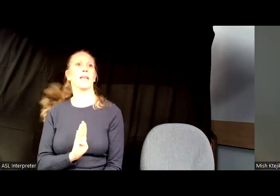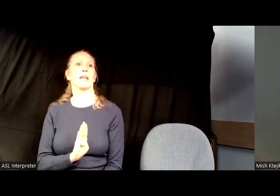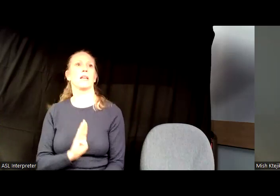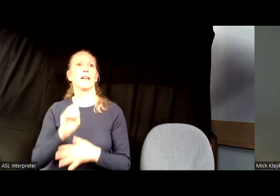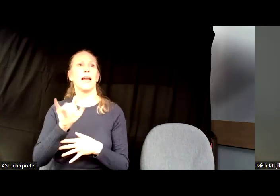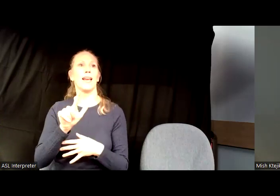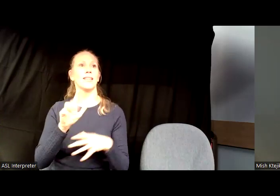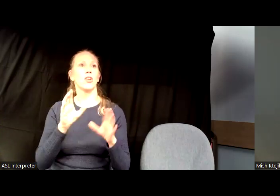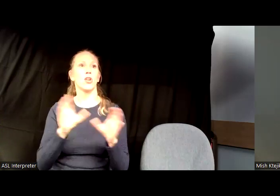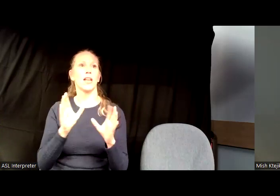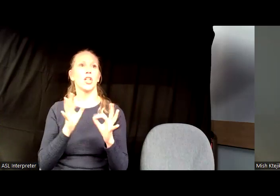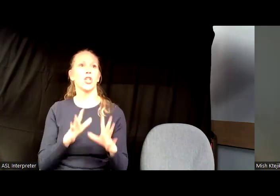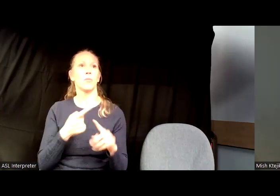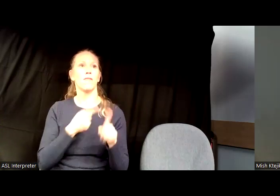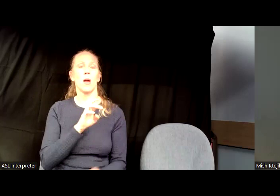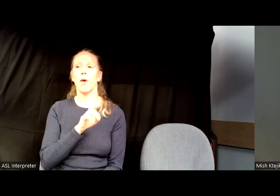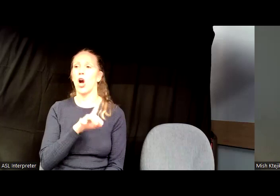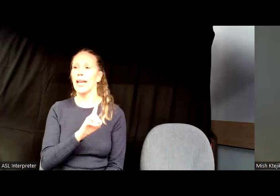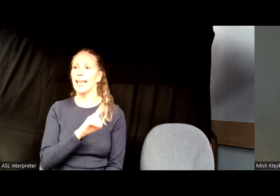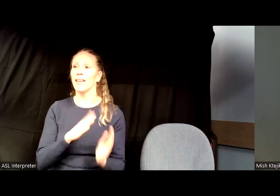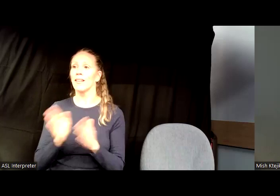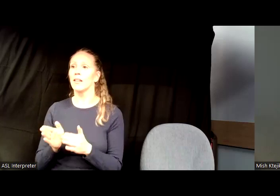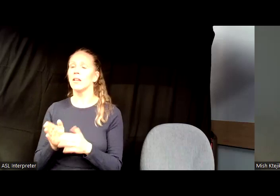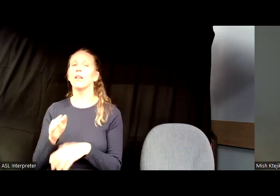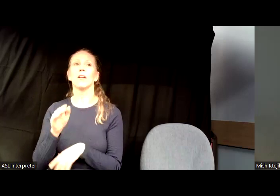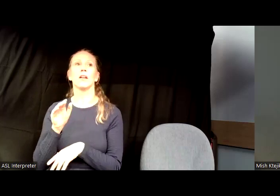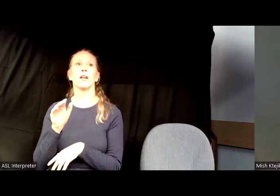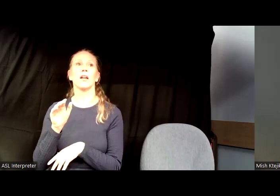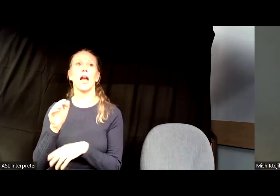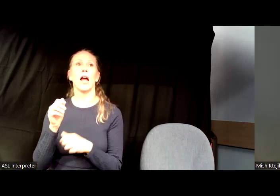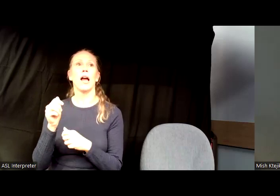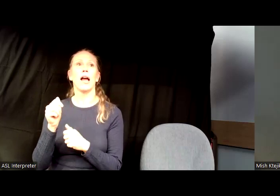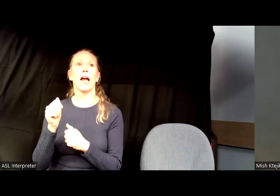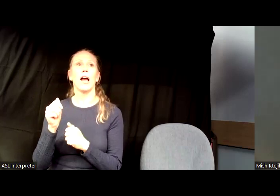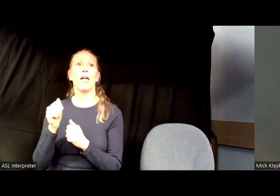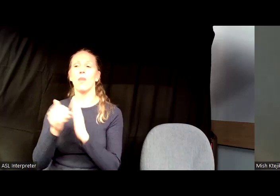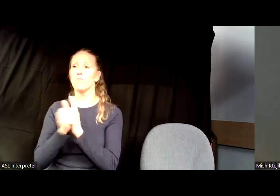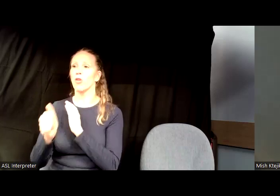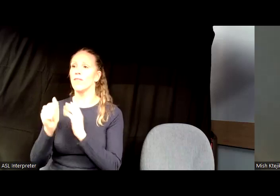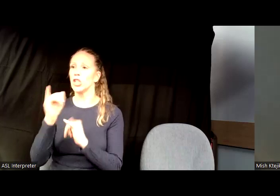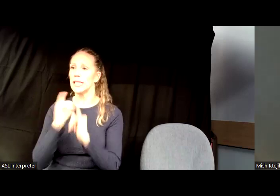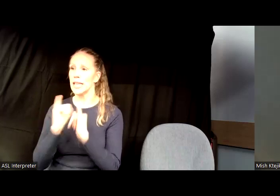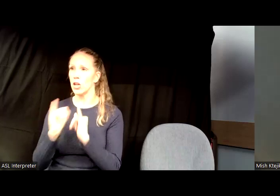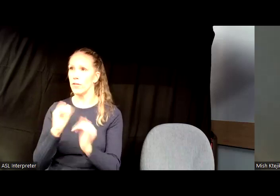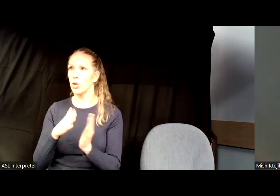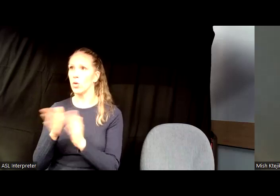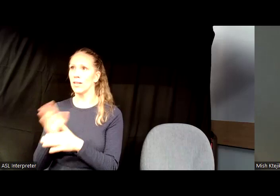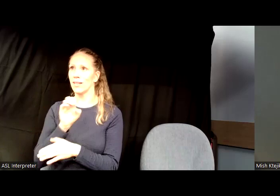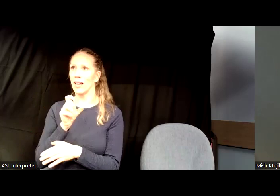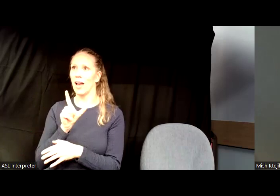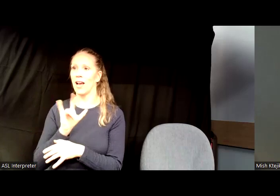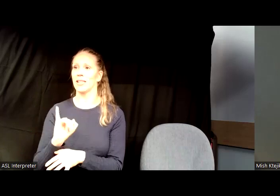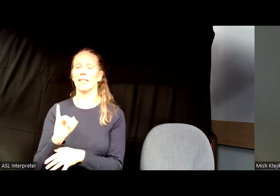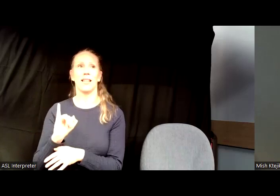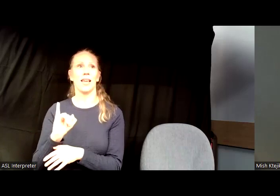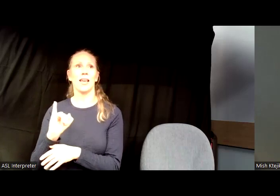ASL interpreting from RID, or the American Sign Language Proficiency Interview, or Sign Language Proficiency